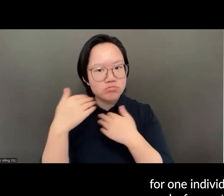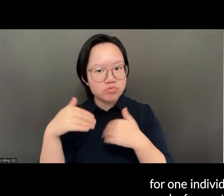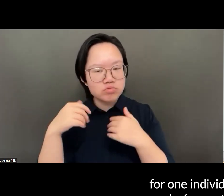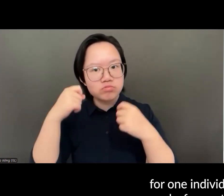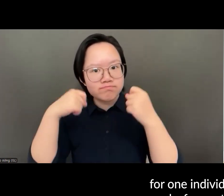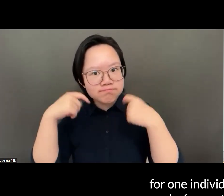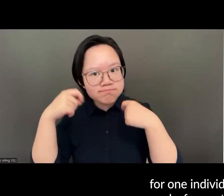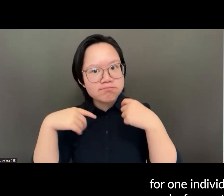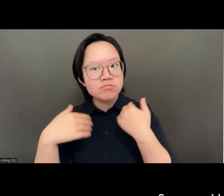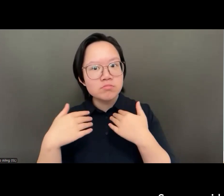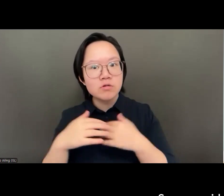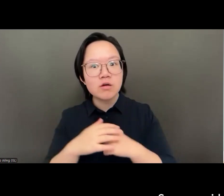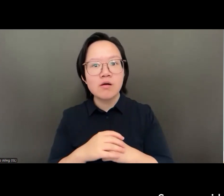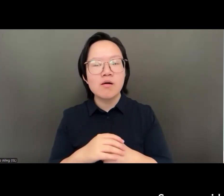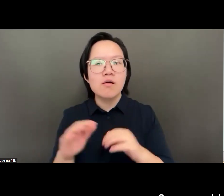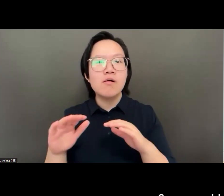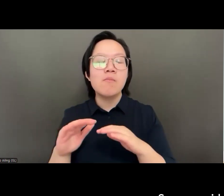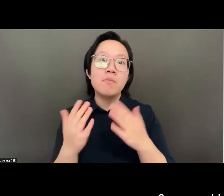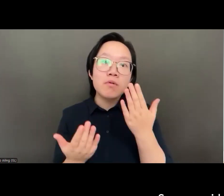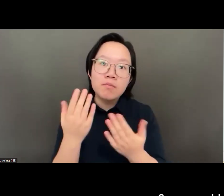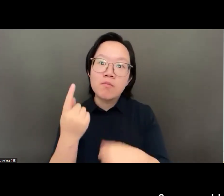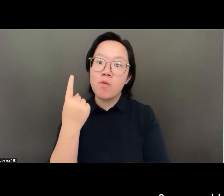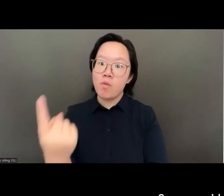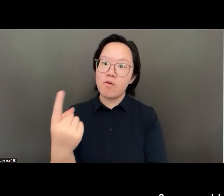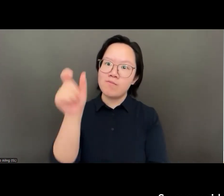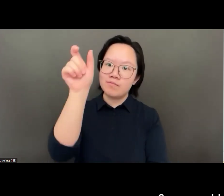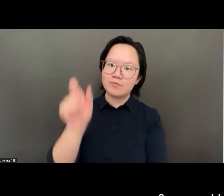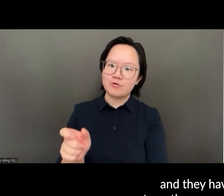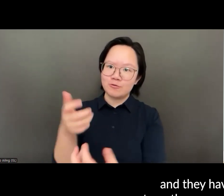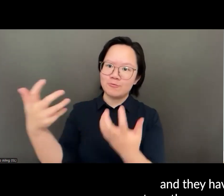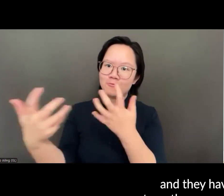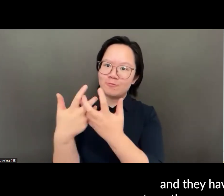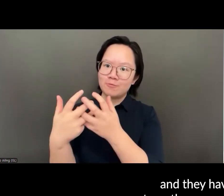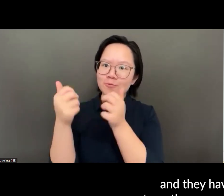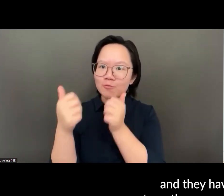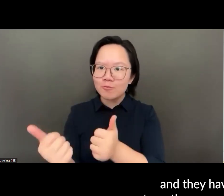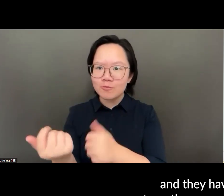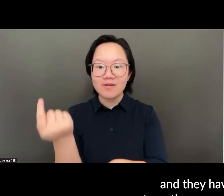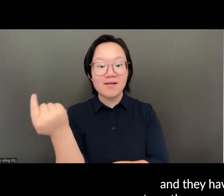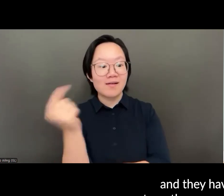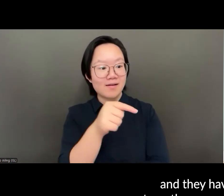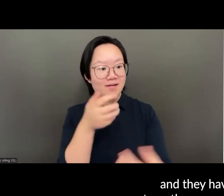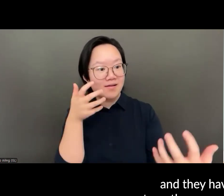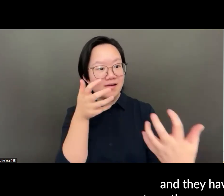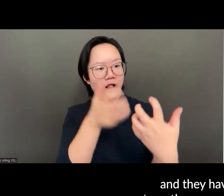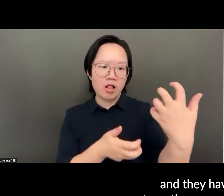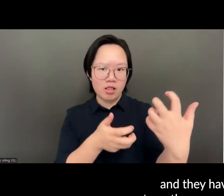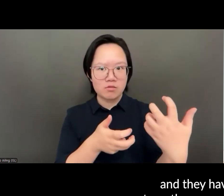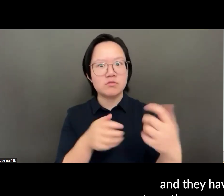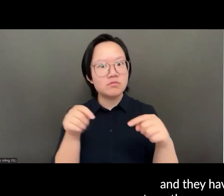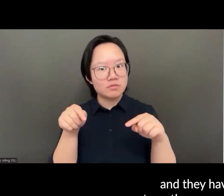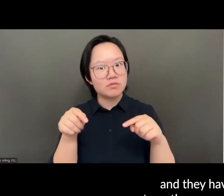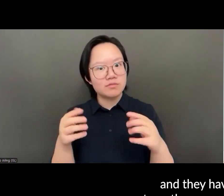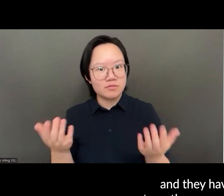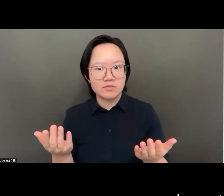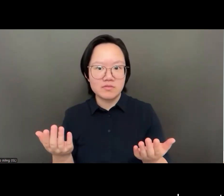works for another individual. So every child is different and they have their own strengths,